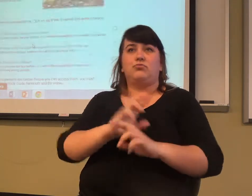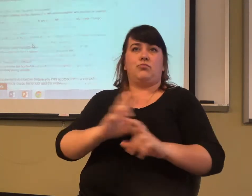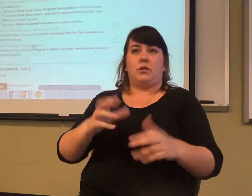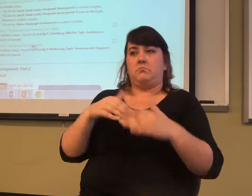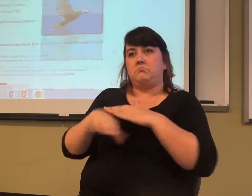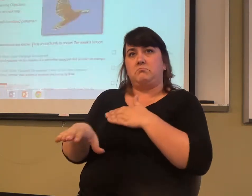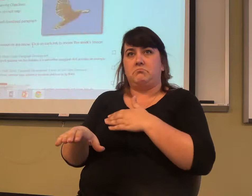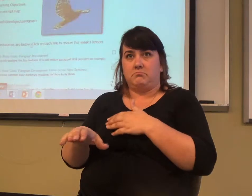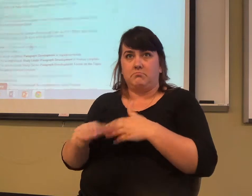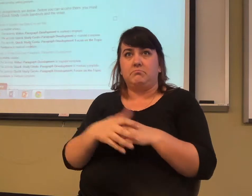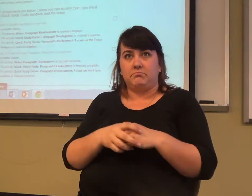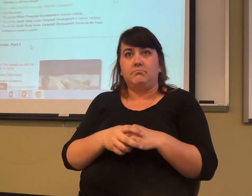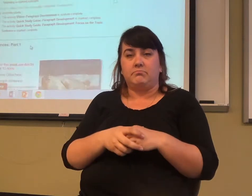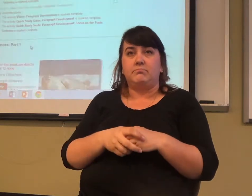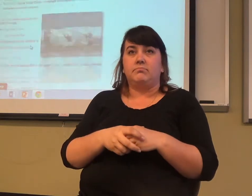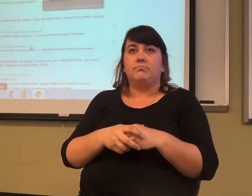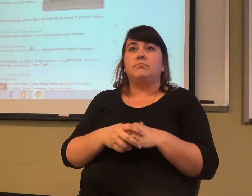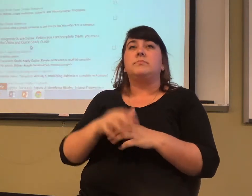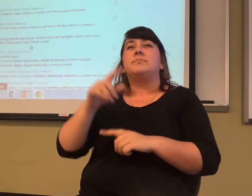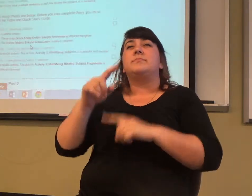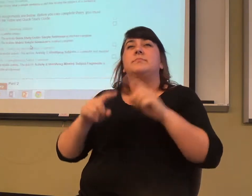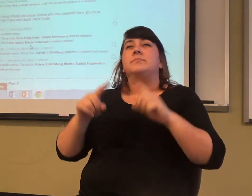There are a variety of different kinds of activities